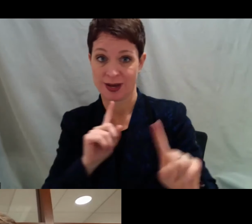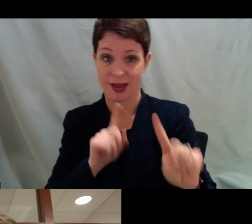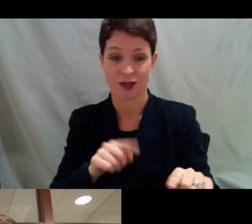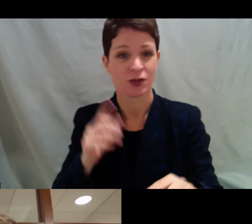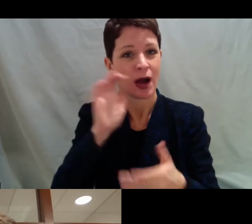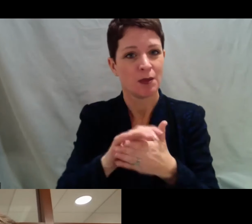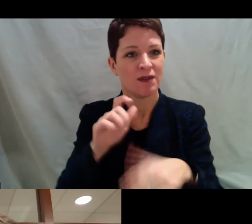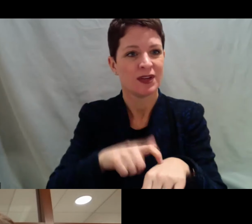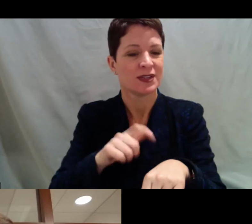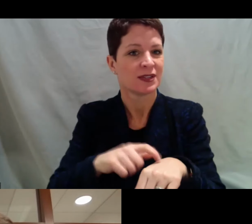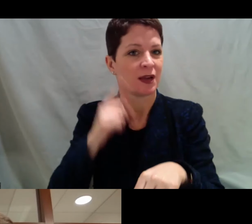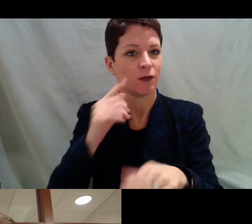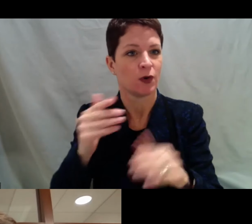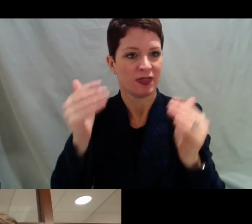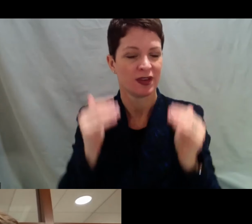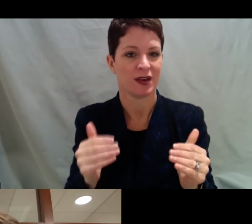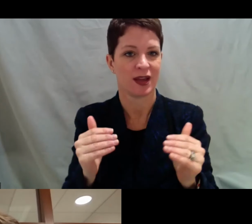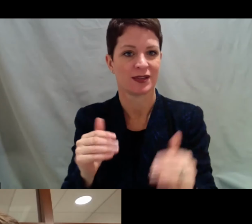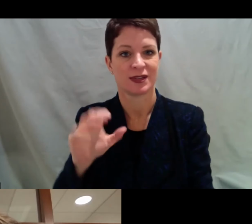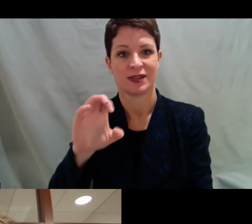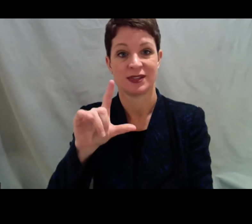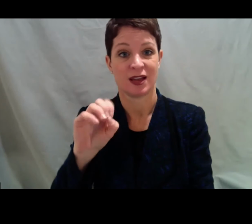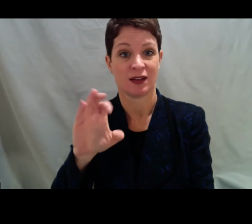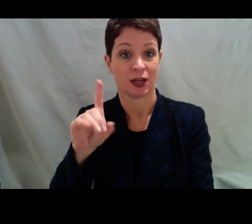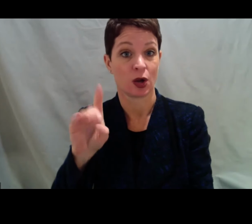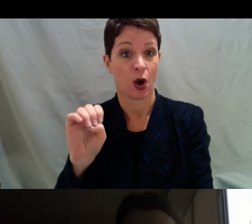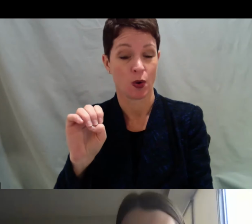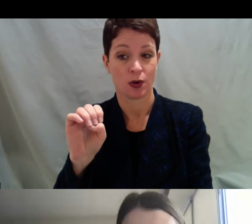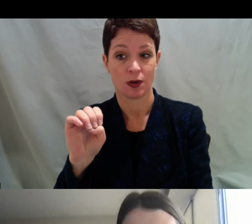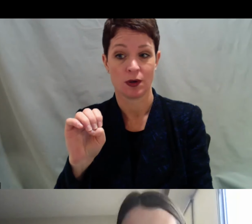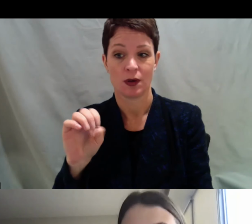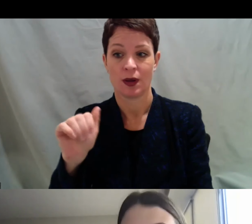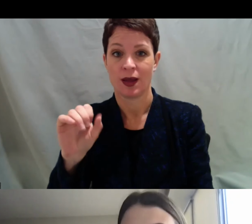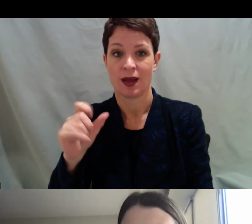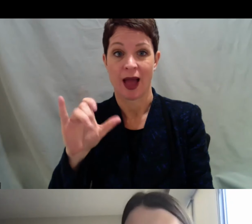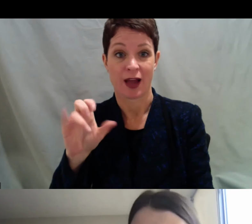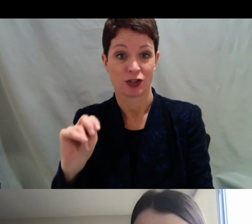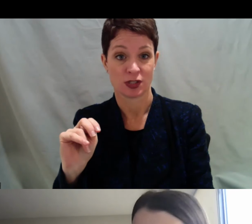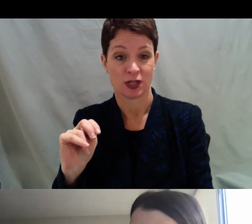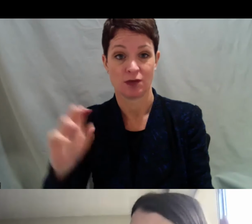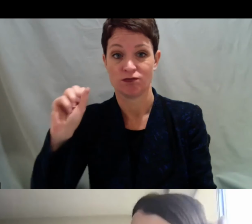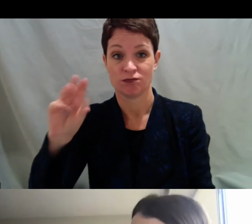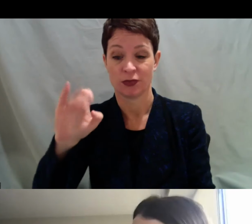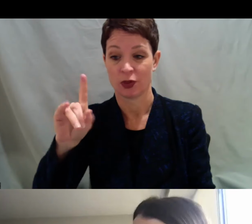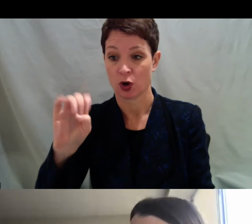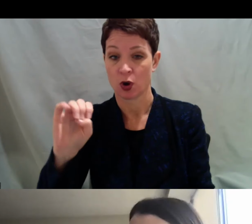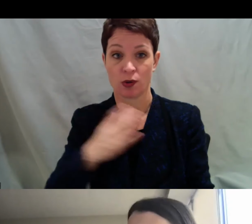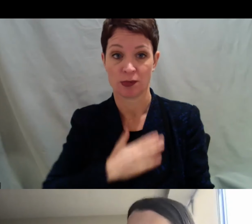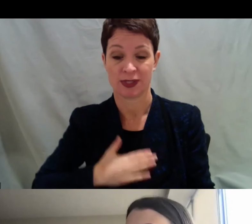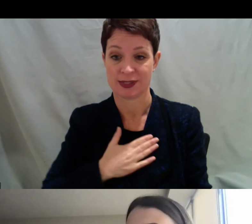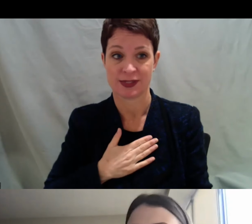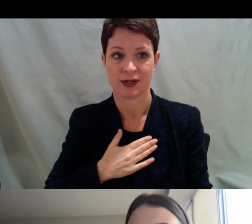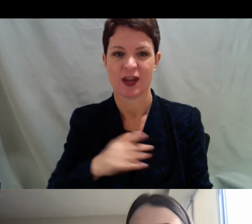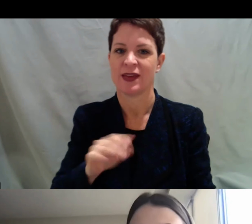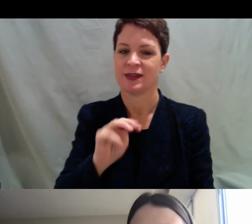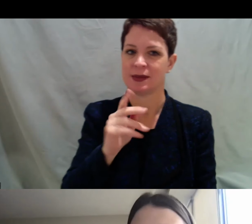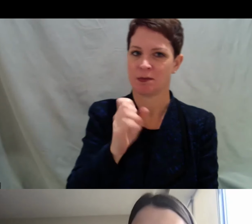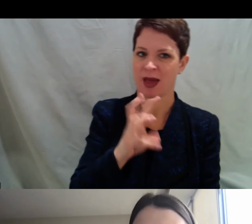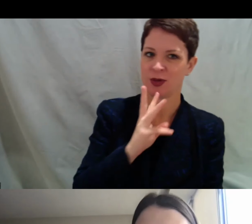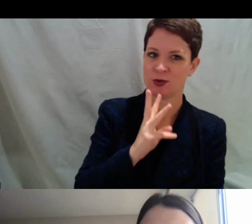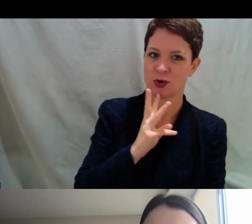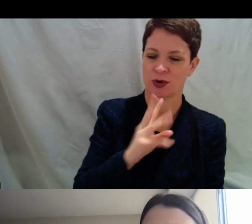time for our next CLE code. Okay. Ashlyn, could you read the next CLE code? This is Matthew CLE, by the way,